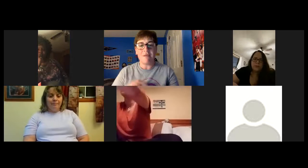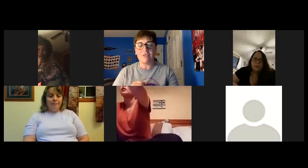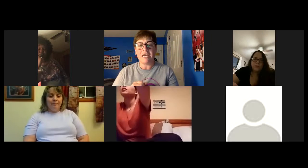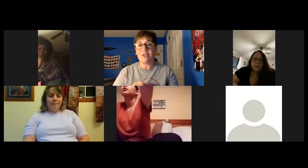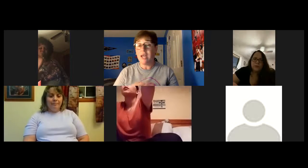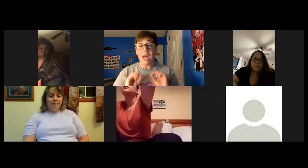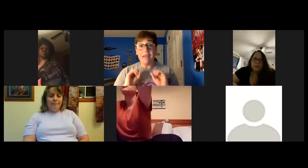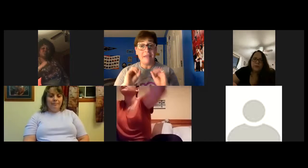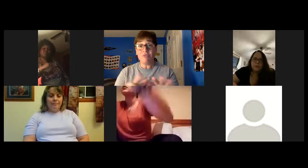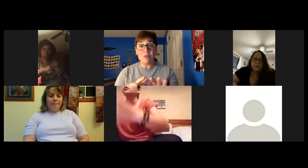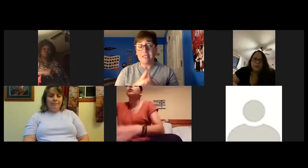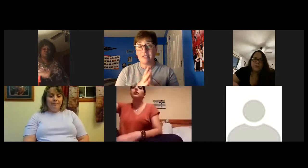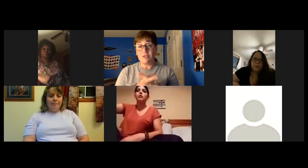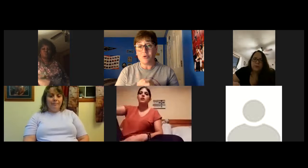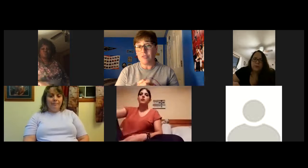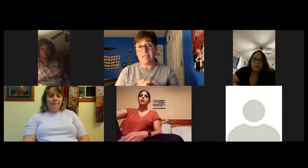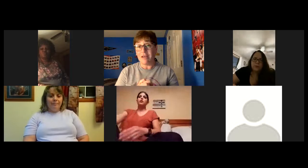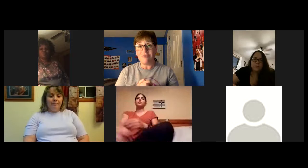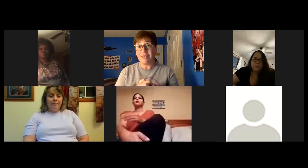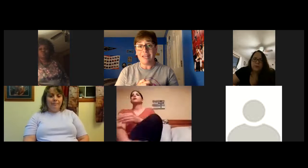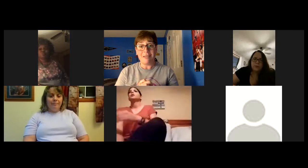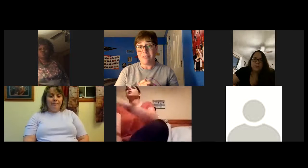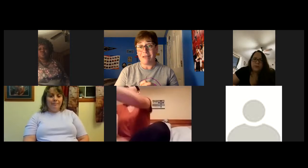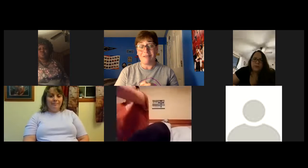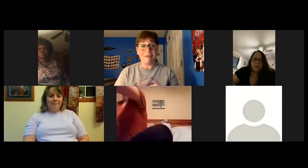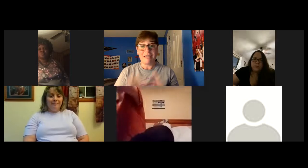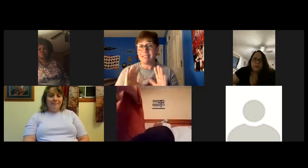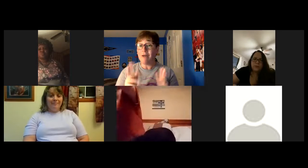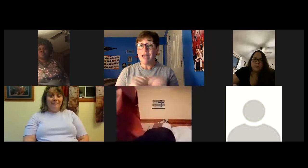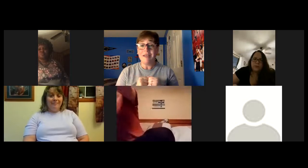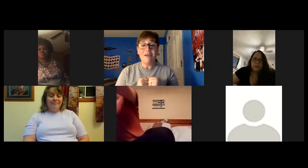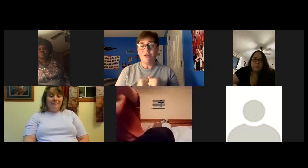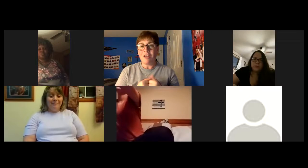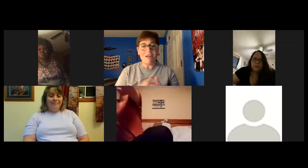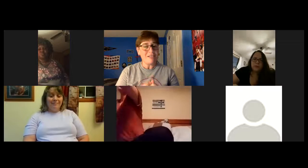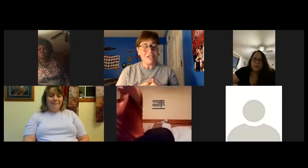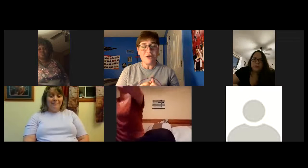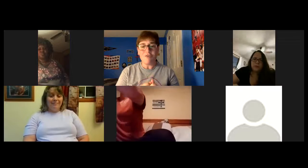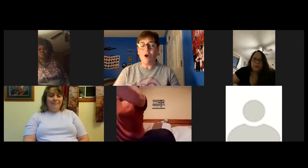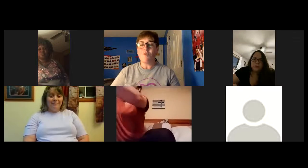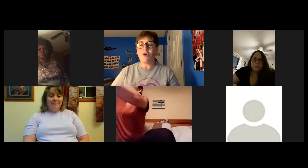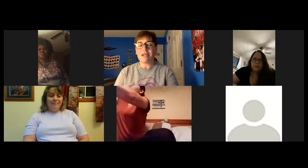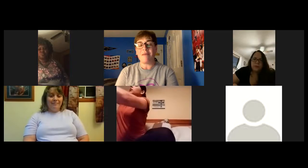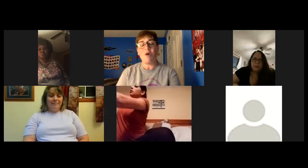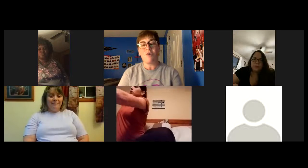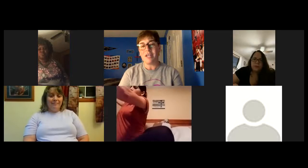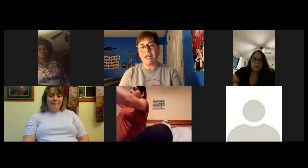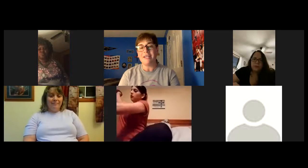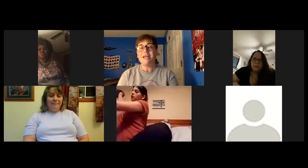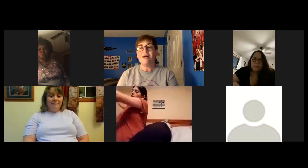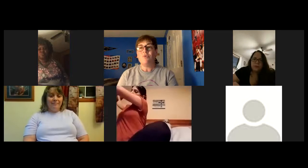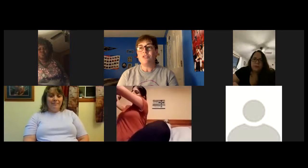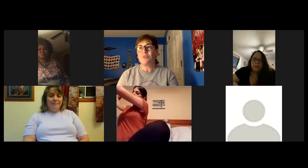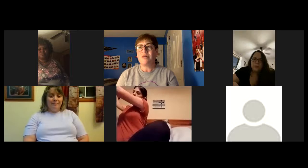of a conversation. And they threw us into the School for the Deaf that was out there. And they said, okay, you got to volunteer for homework